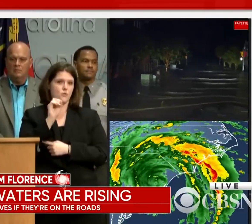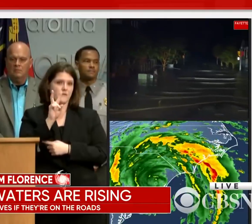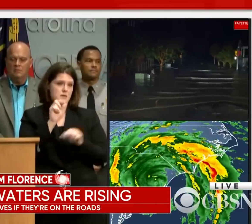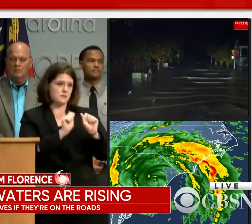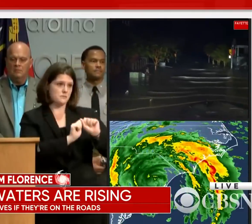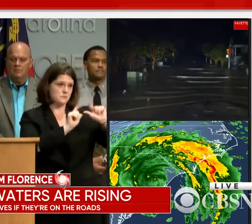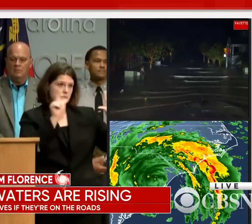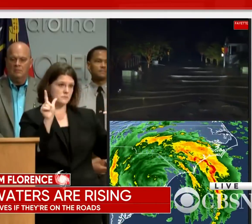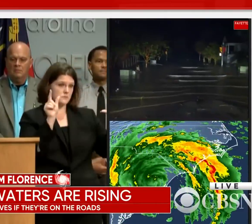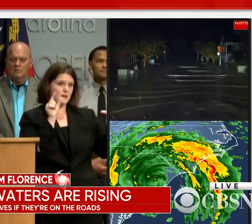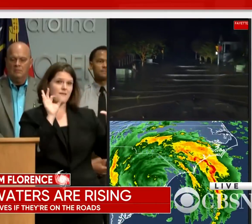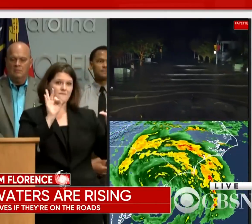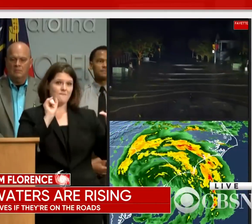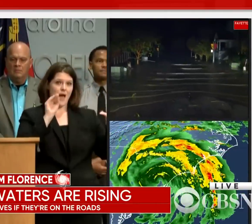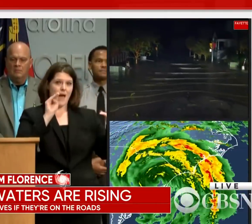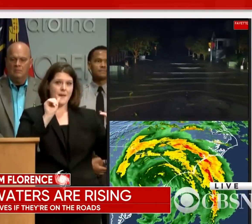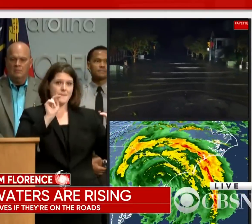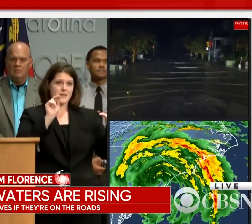FIMAN.nc.gov.